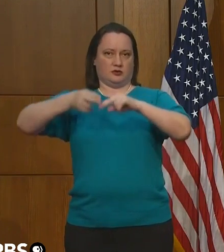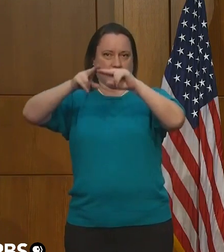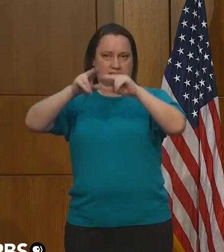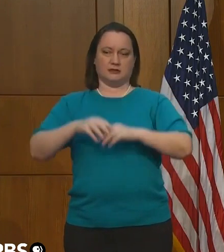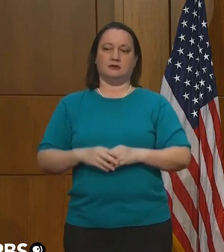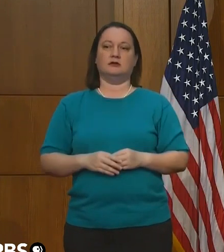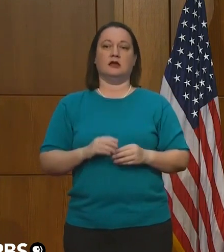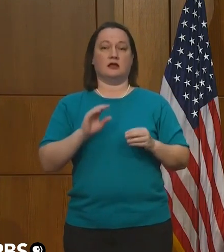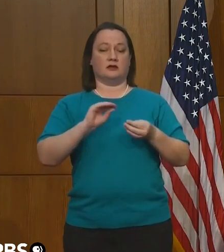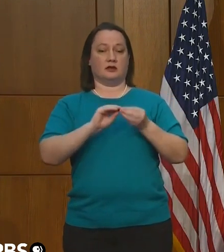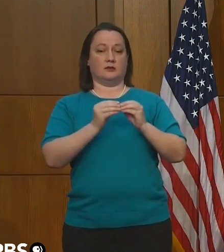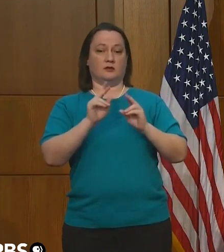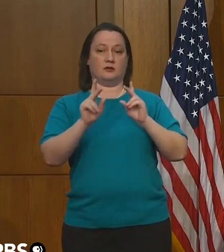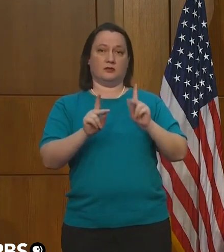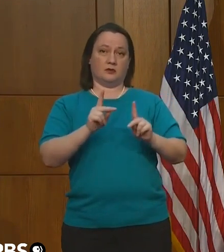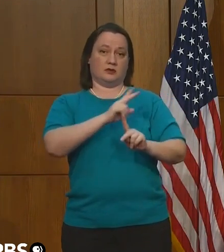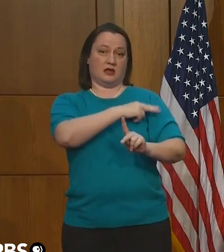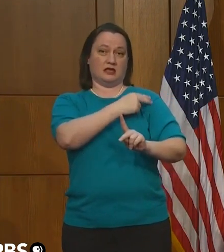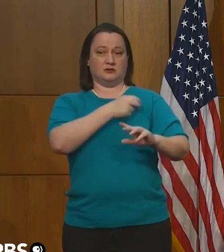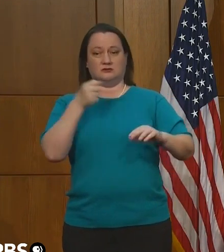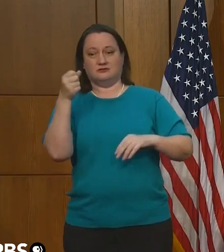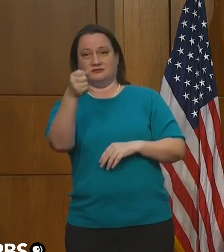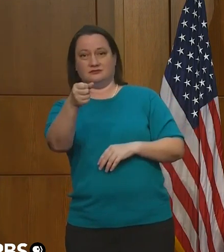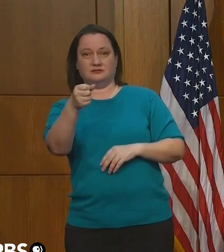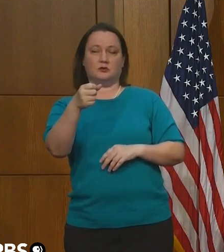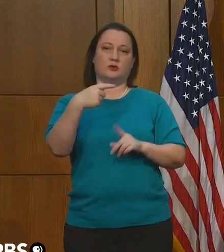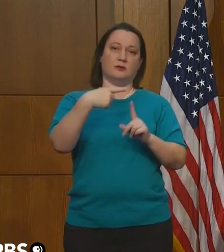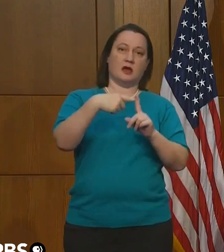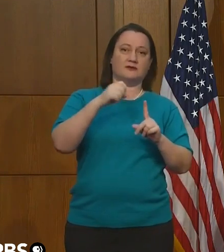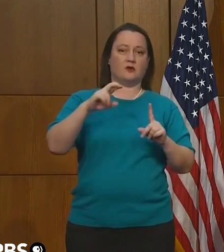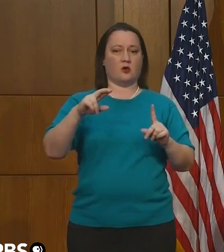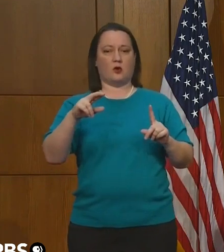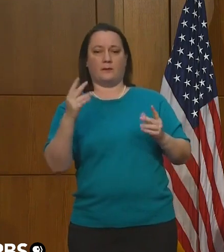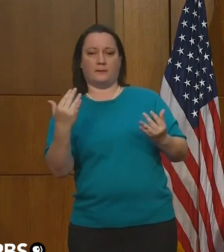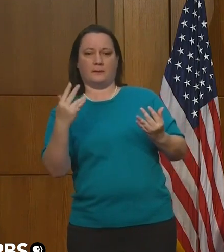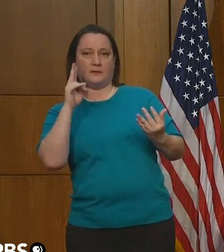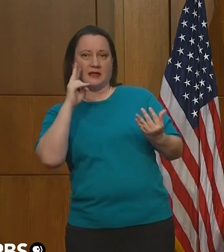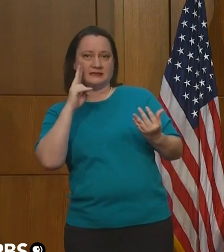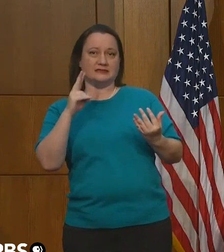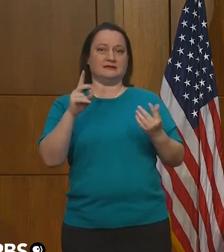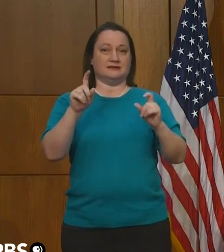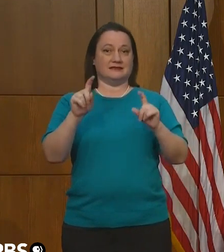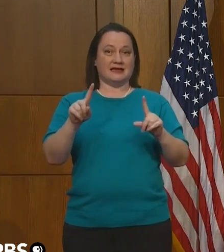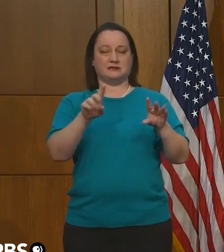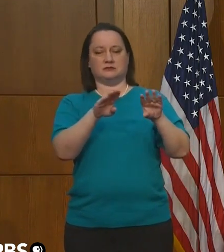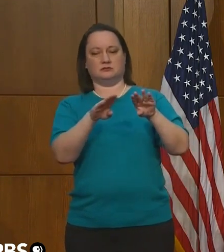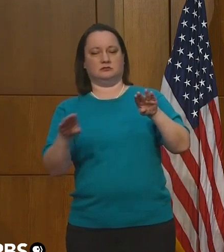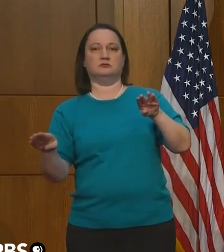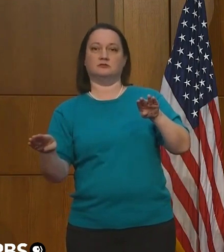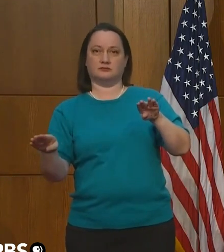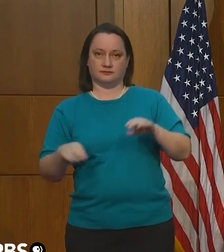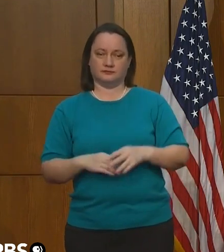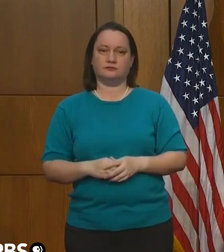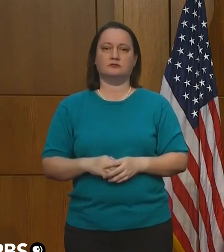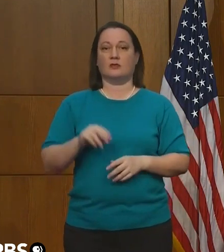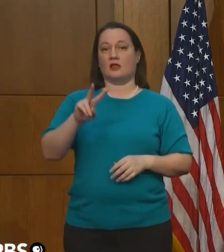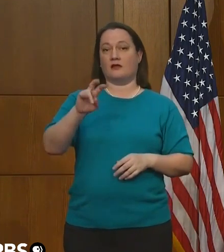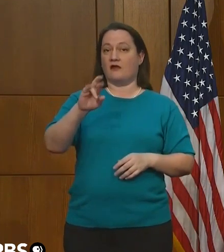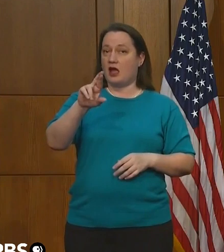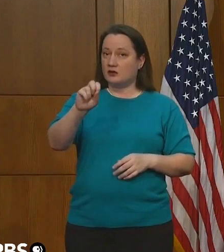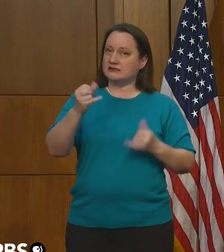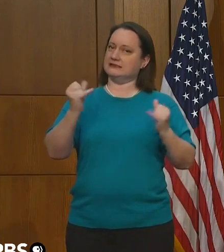with a positive or pending COVID test are trending slightly downward. The virus clearly